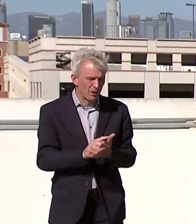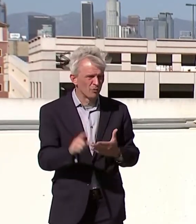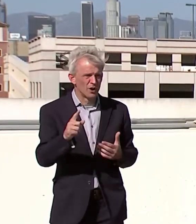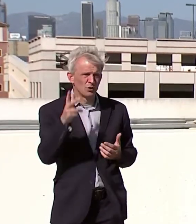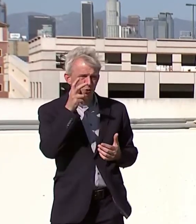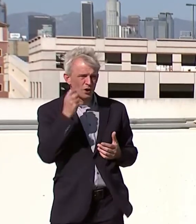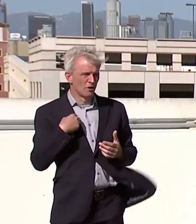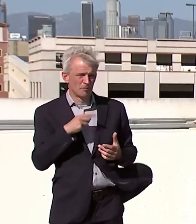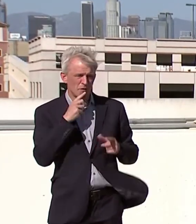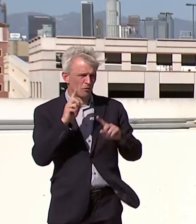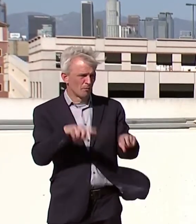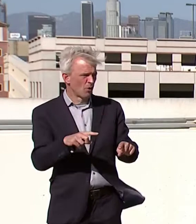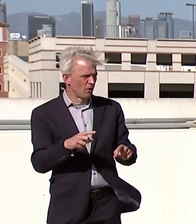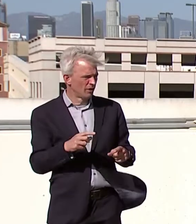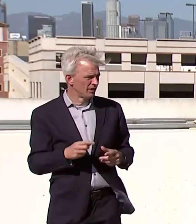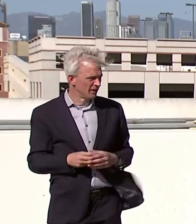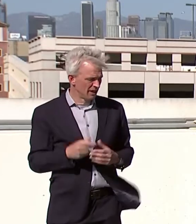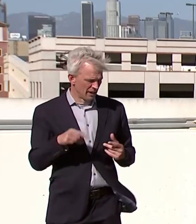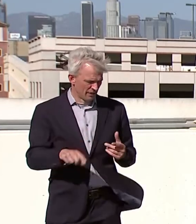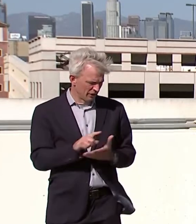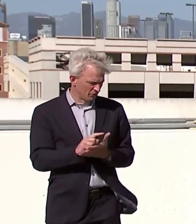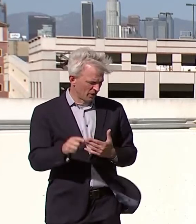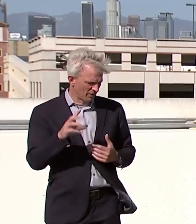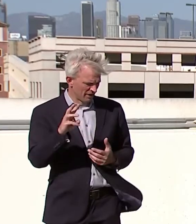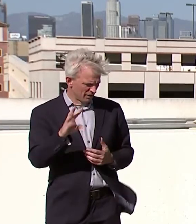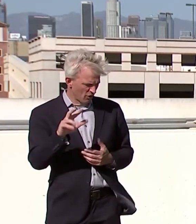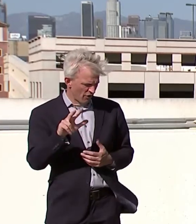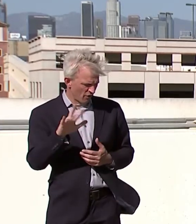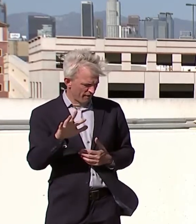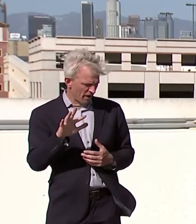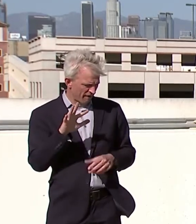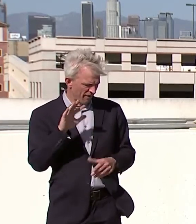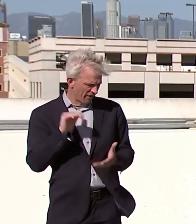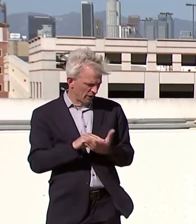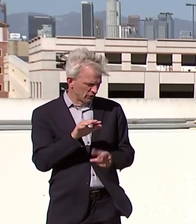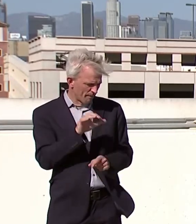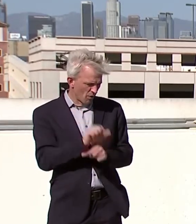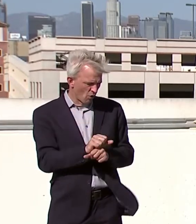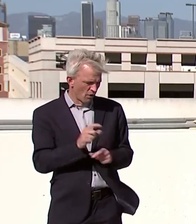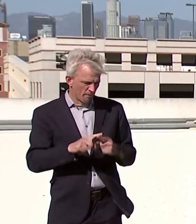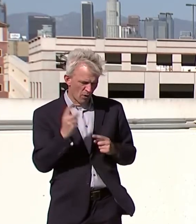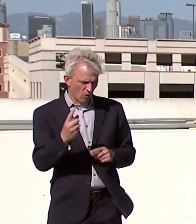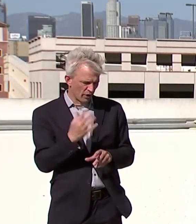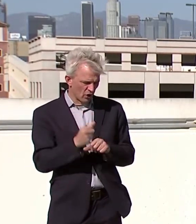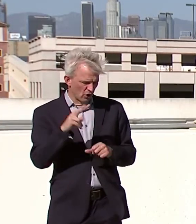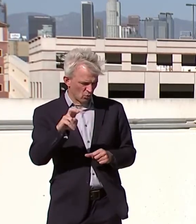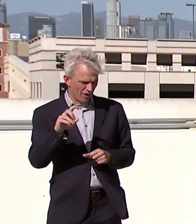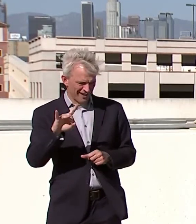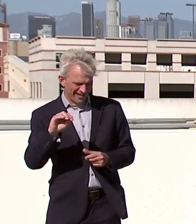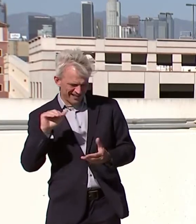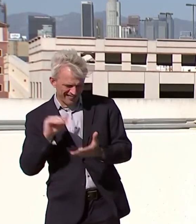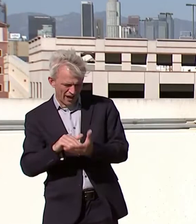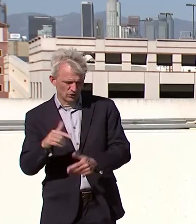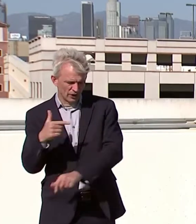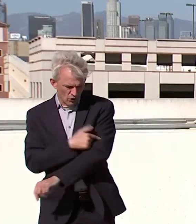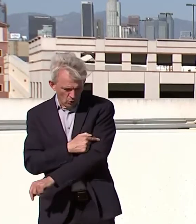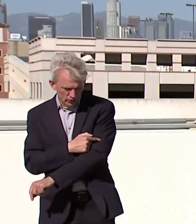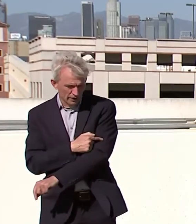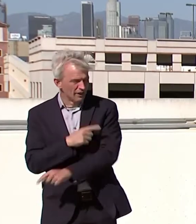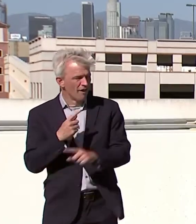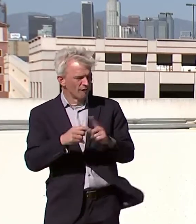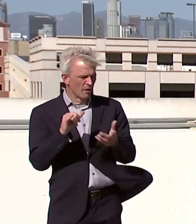this week we had capacity for 635,000 appointments and we got 280,000 doses. And of that,